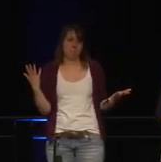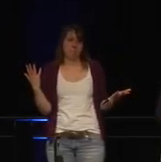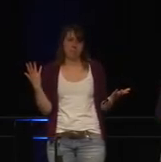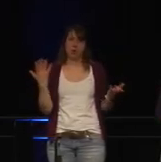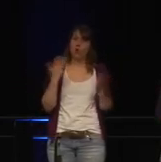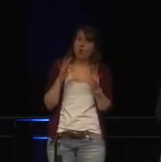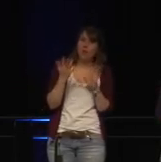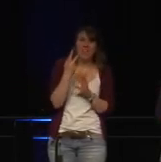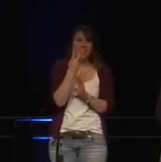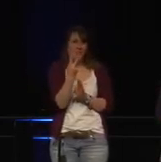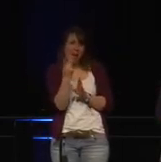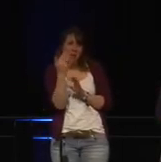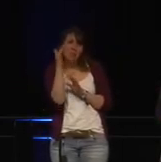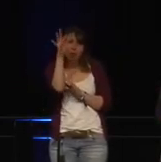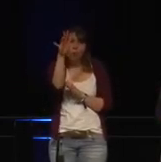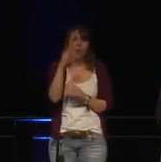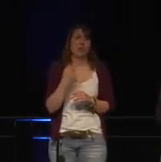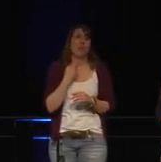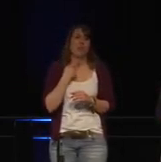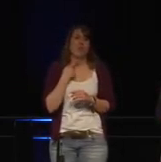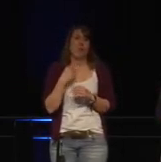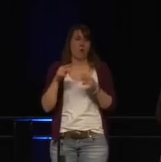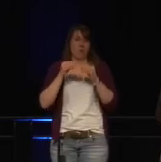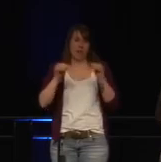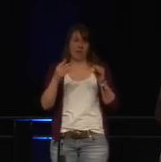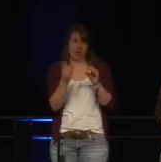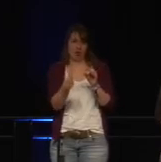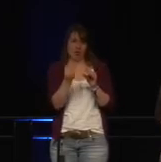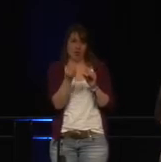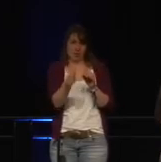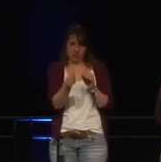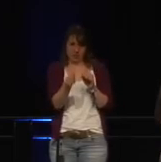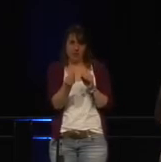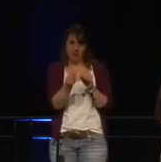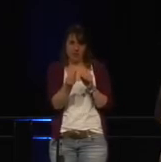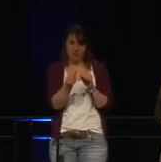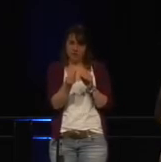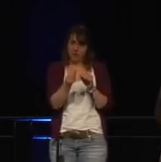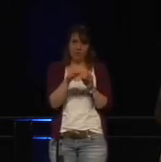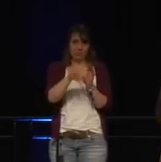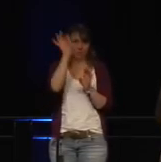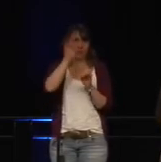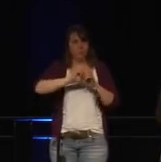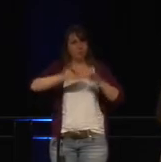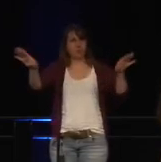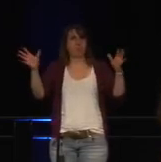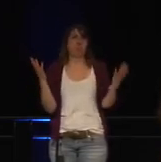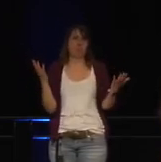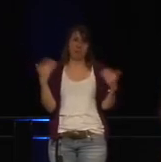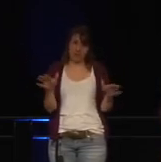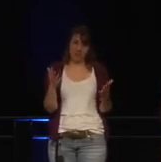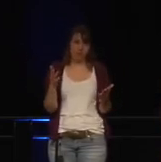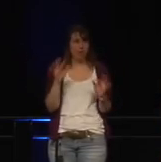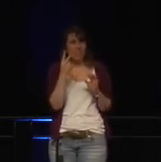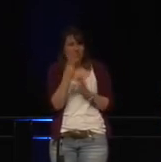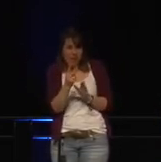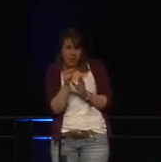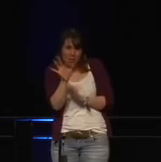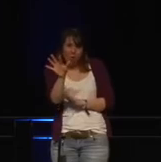in Cloud Pet's data actually was stolen and was public on the internet.